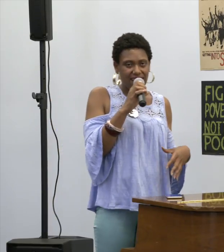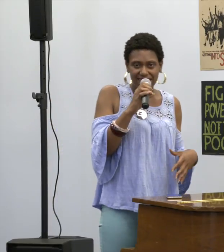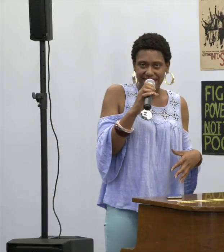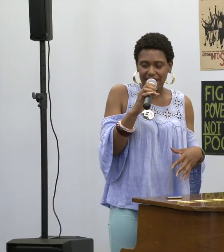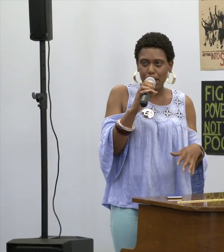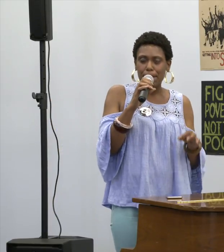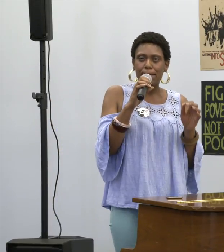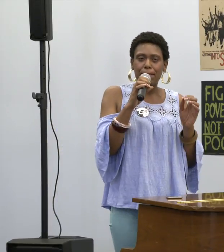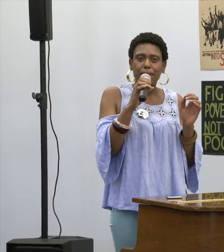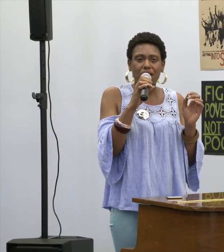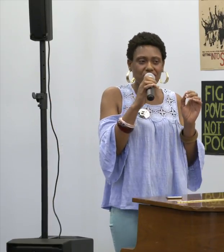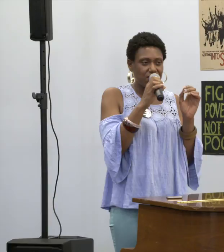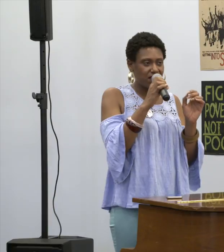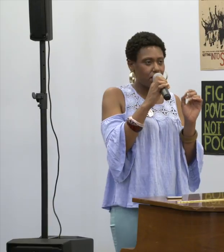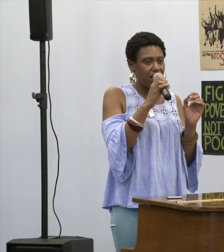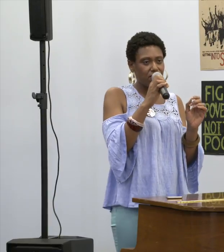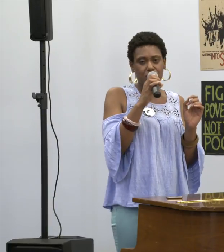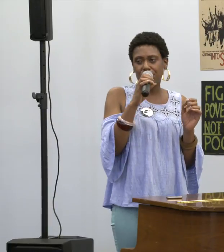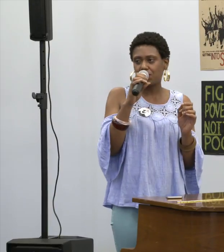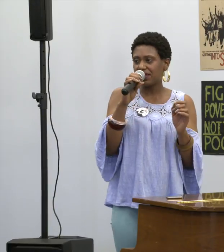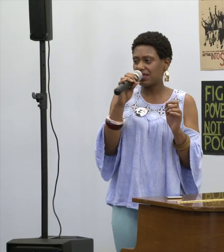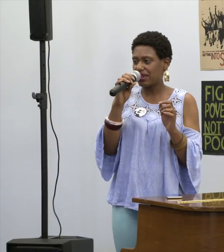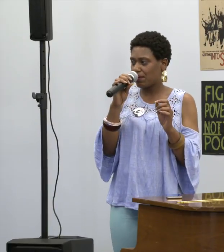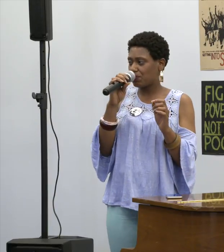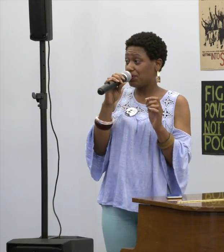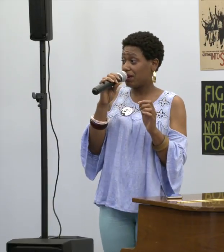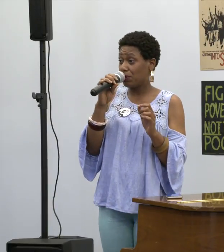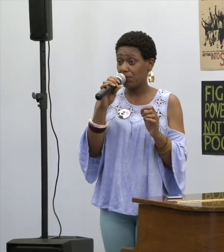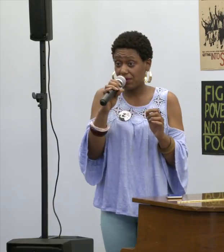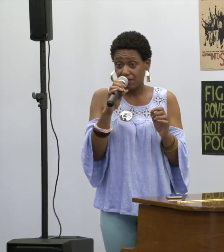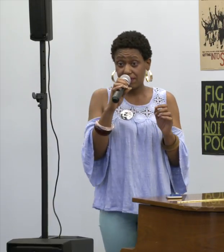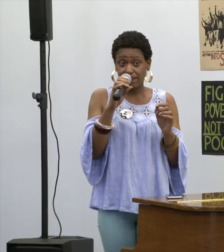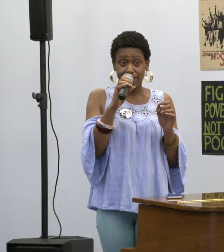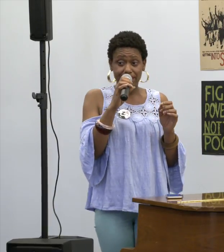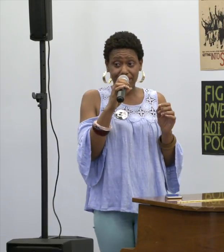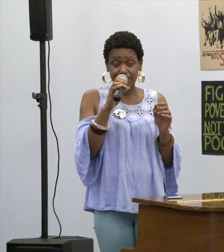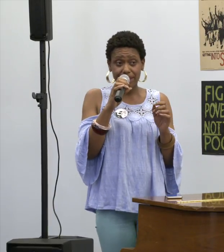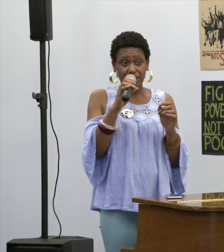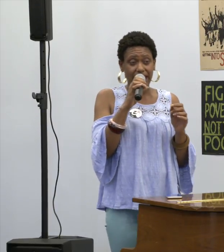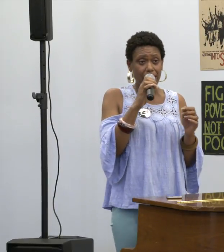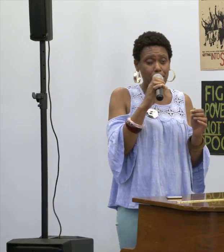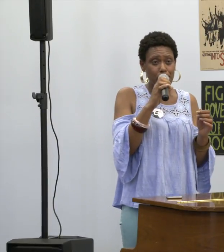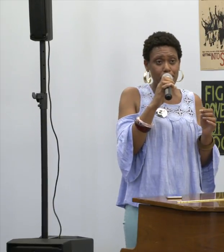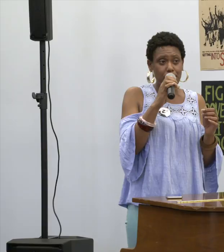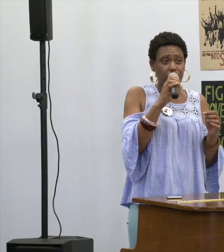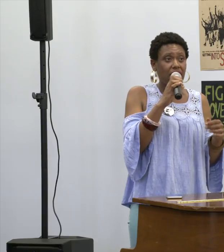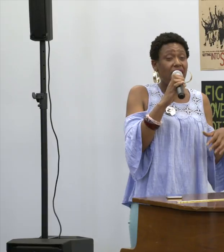it a lot, but I want you to think about those words because sometimes we do get moved,